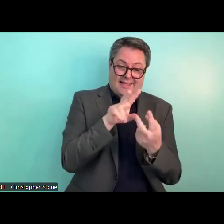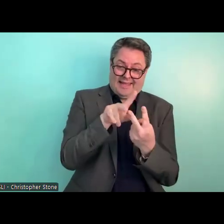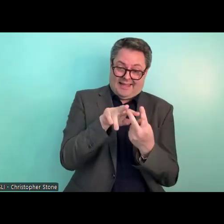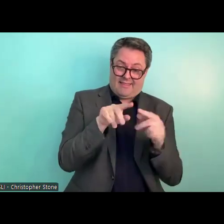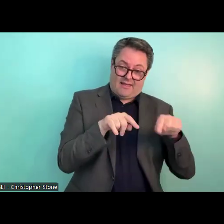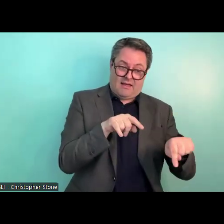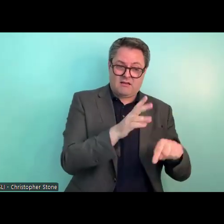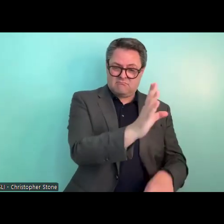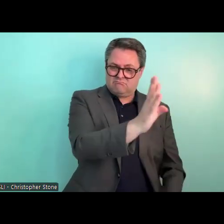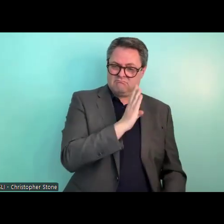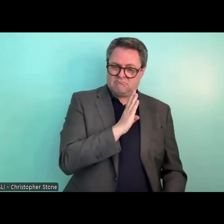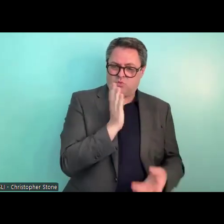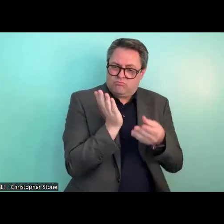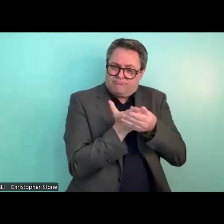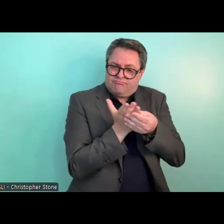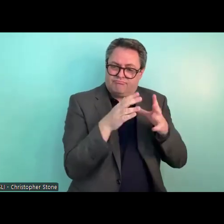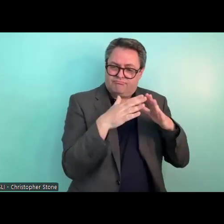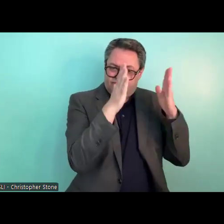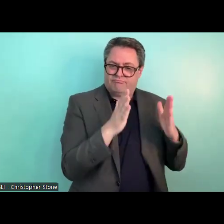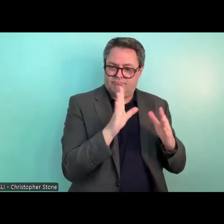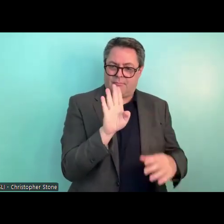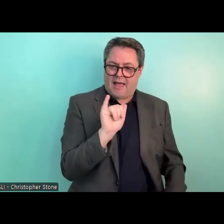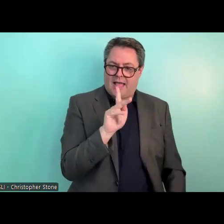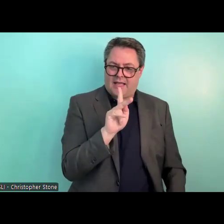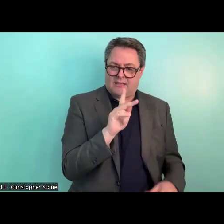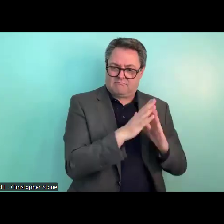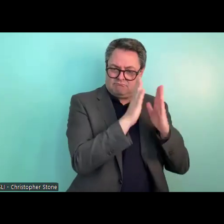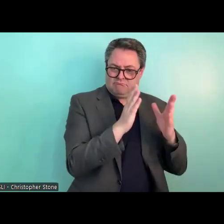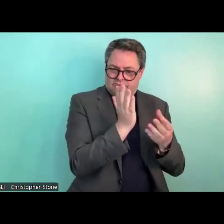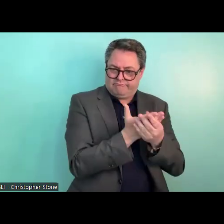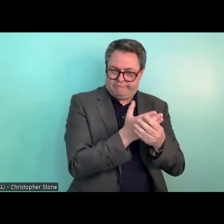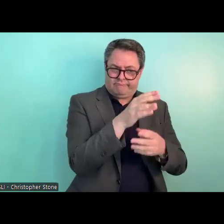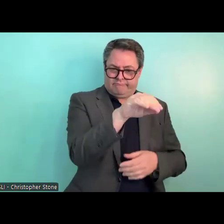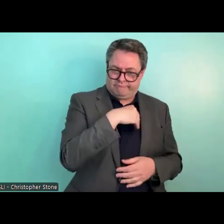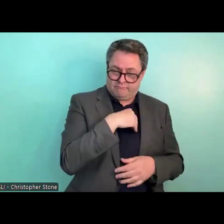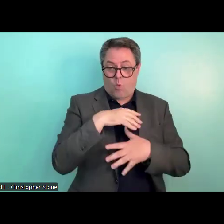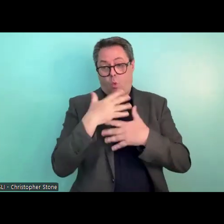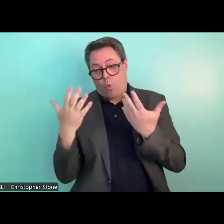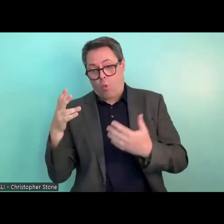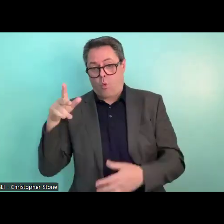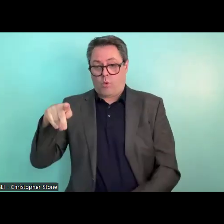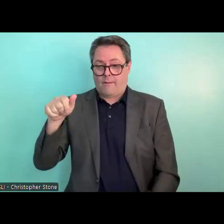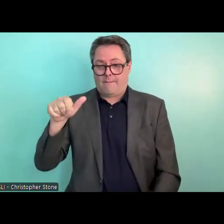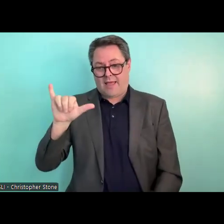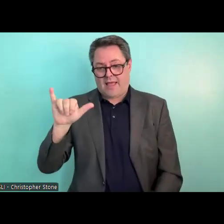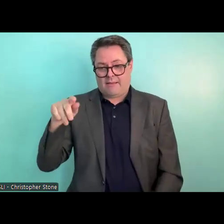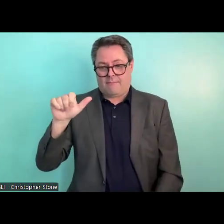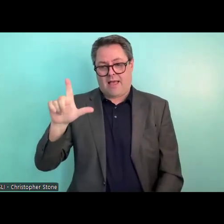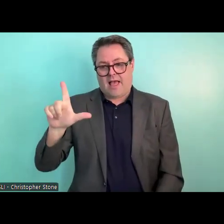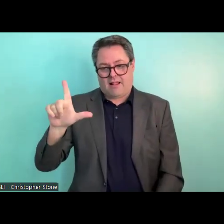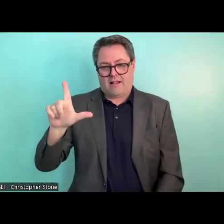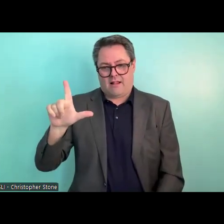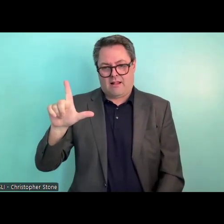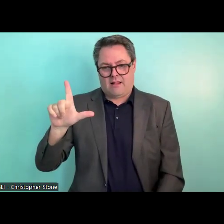So payments from national members, either direct payments via the bank